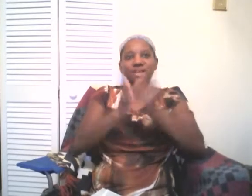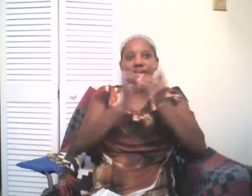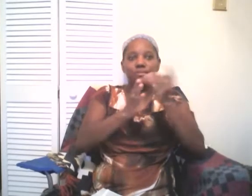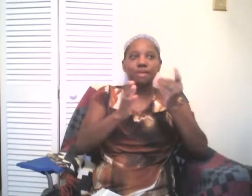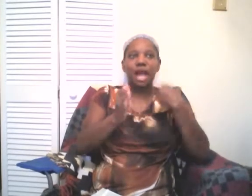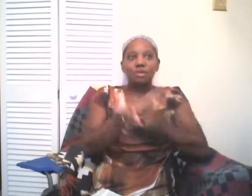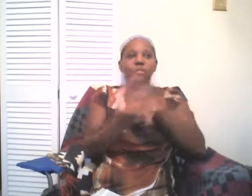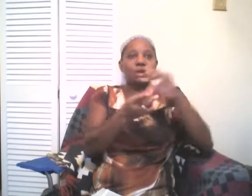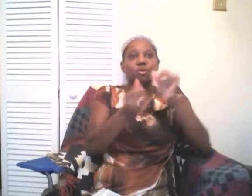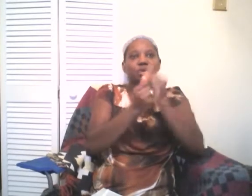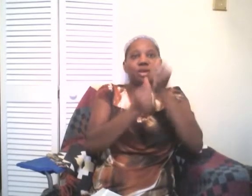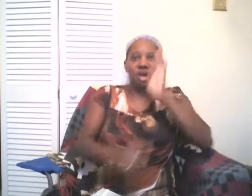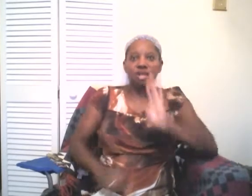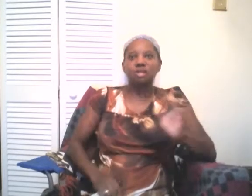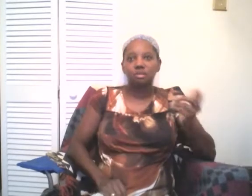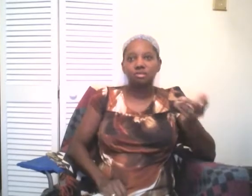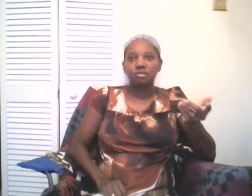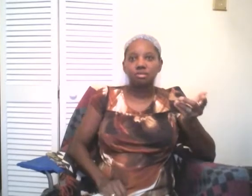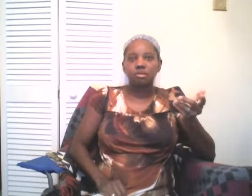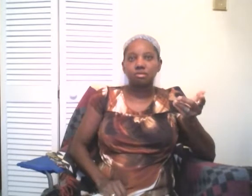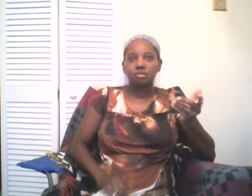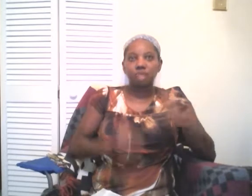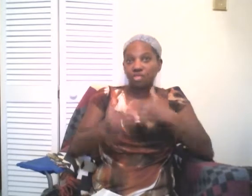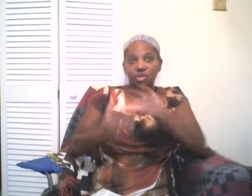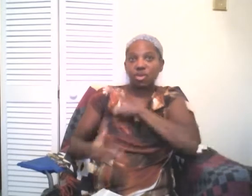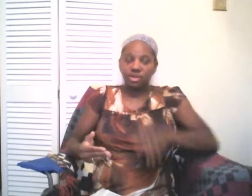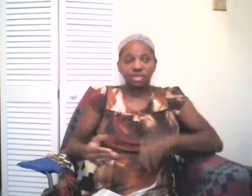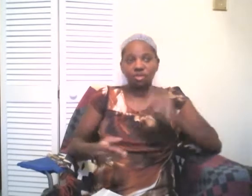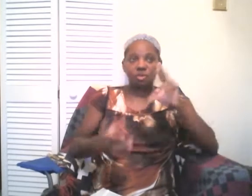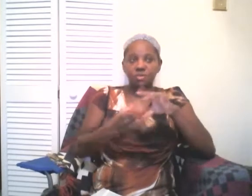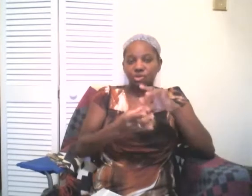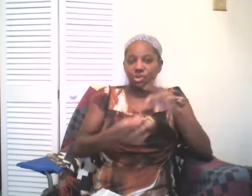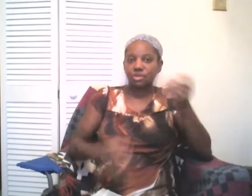develop our spirit with God, whether you're a Christian or spiritual.